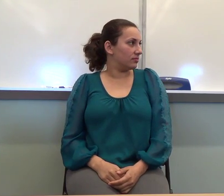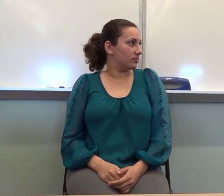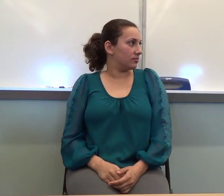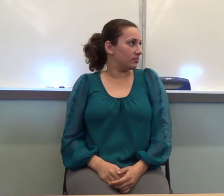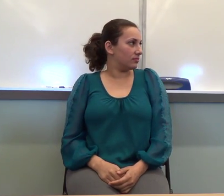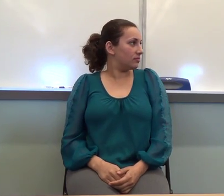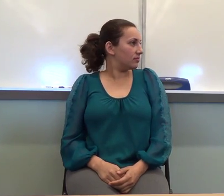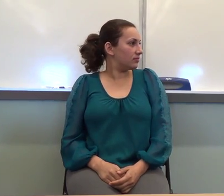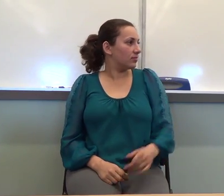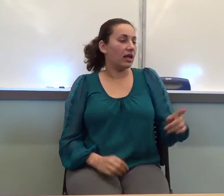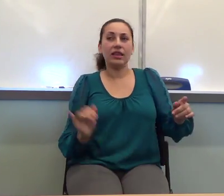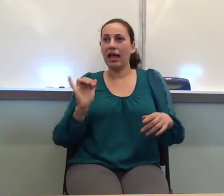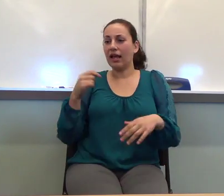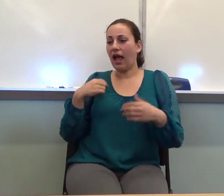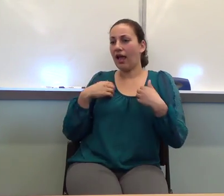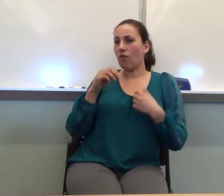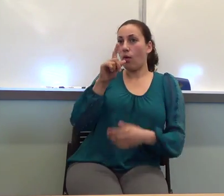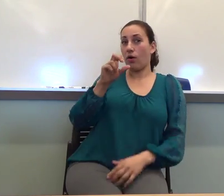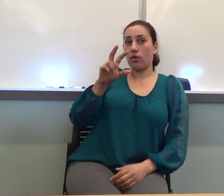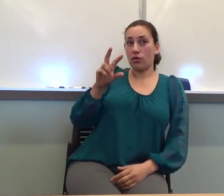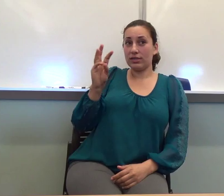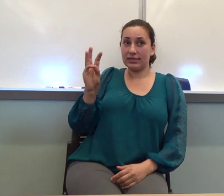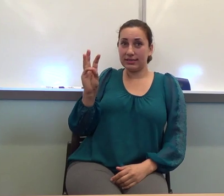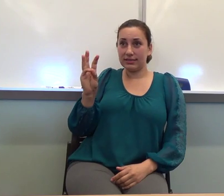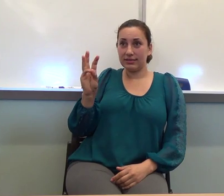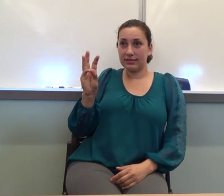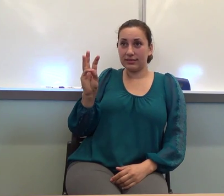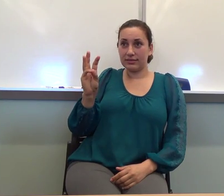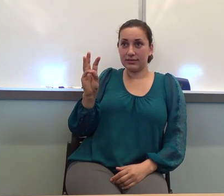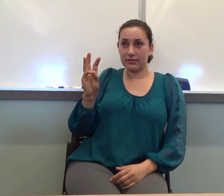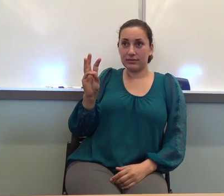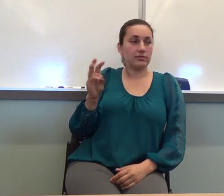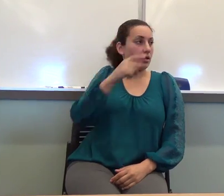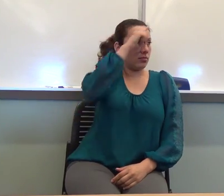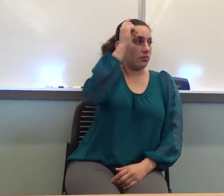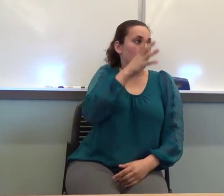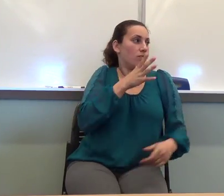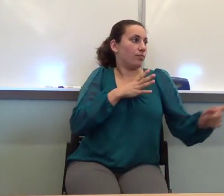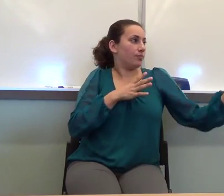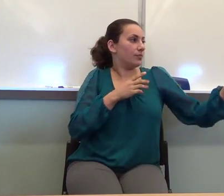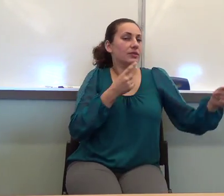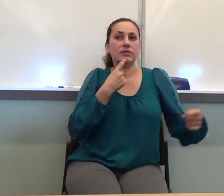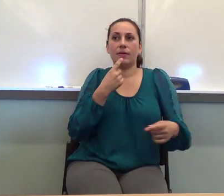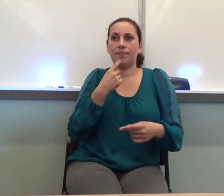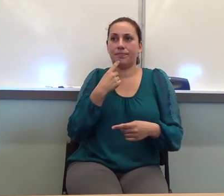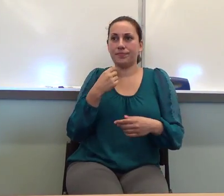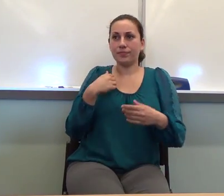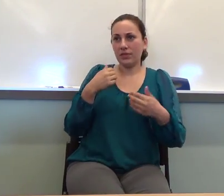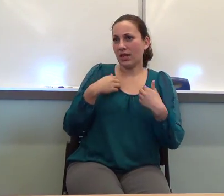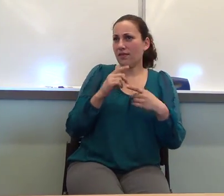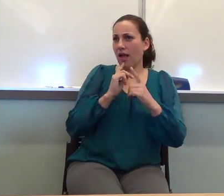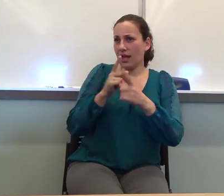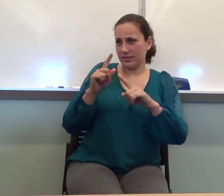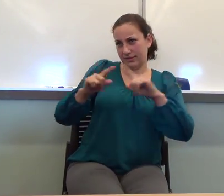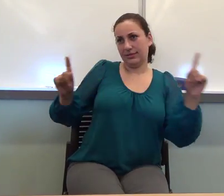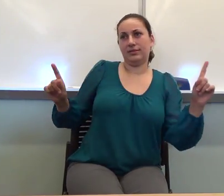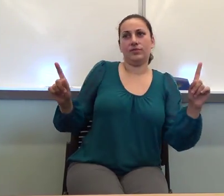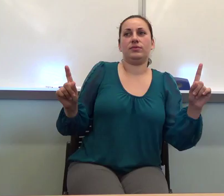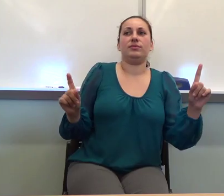the 136 just stays the same like that. So you found a large factor that goes into all of them. 43 and that's it. Yeah. Well,